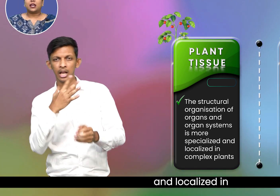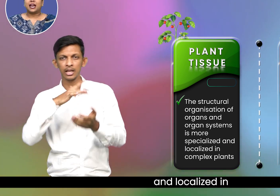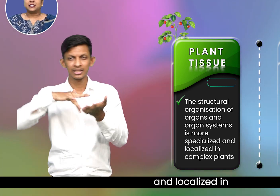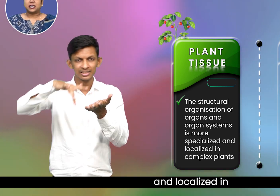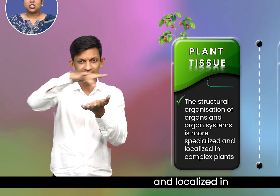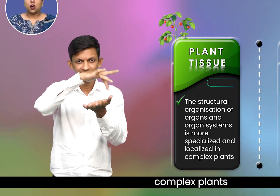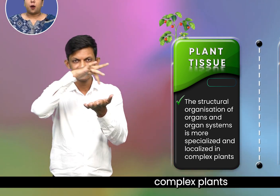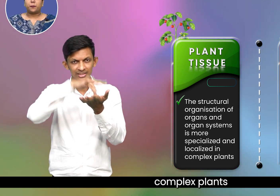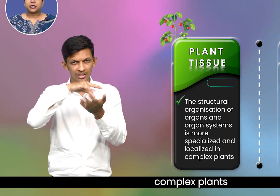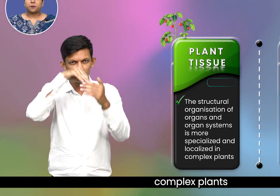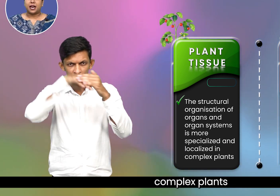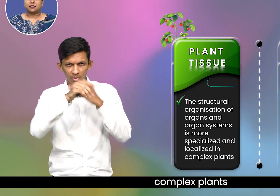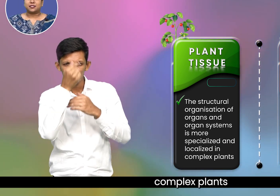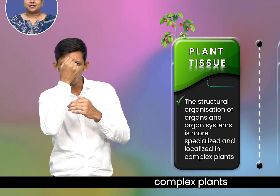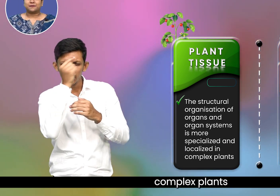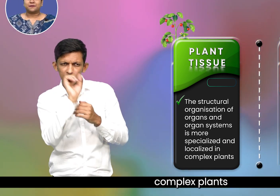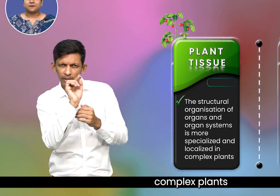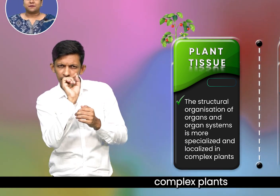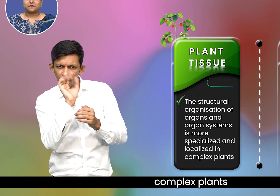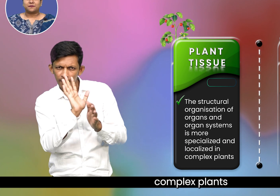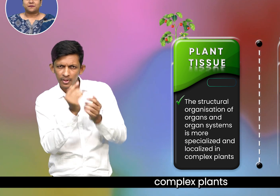and localized in complex plants.